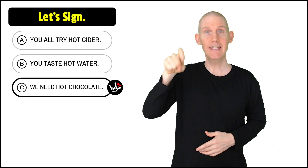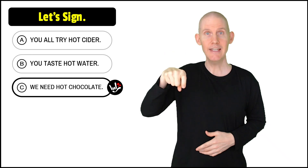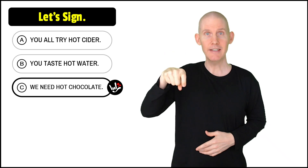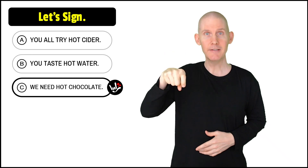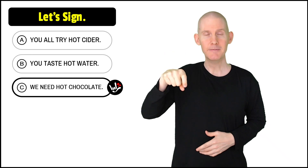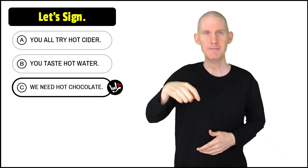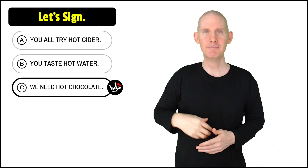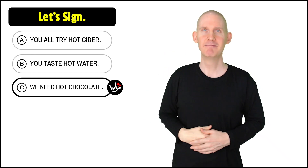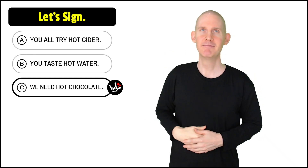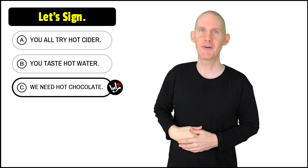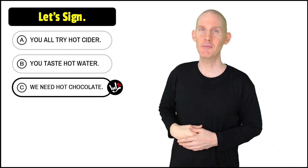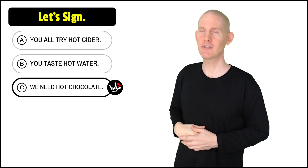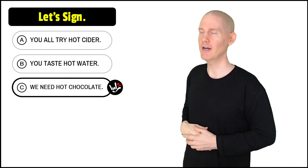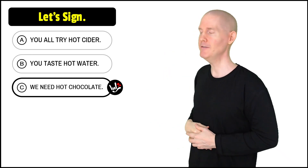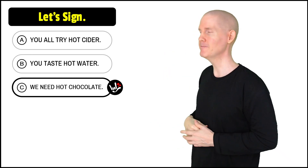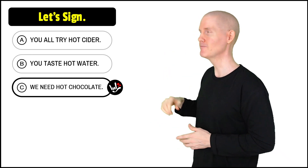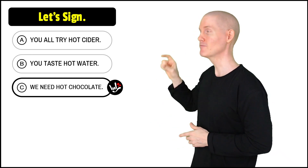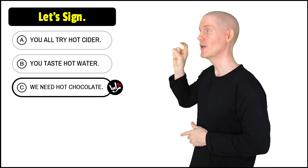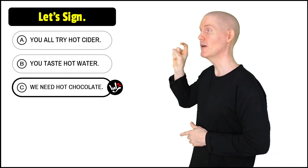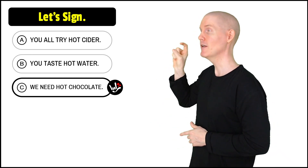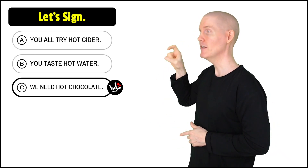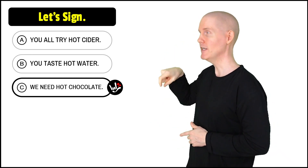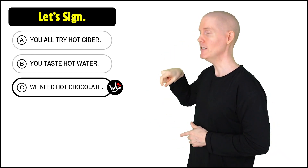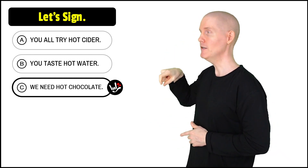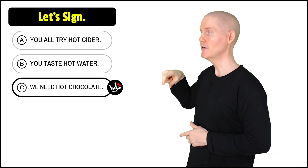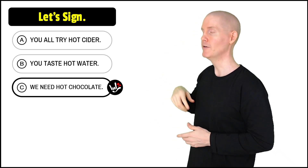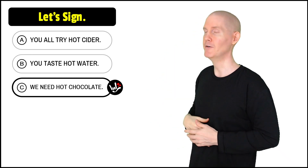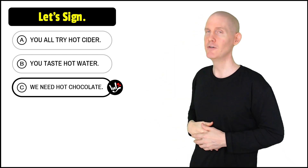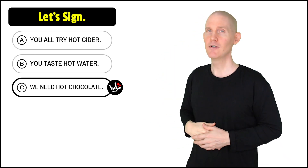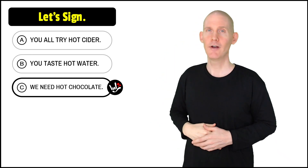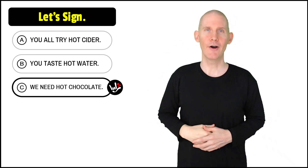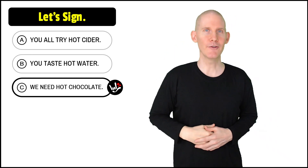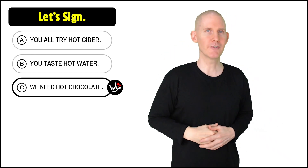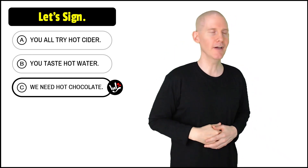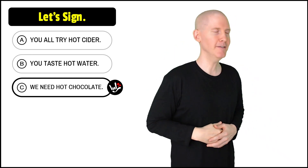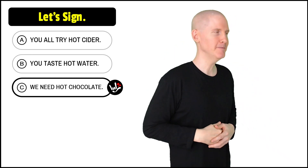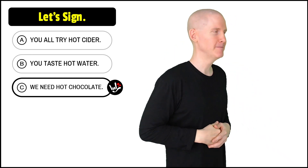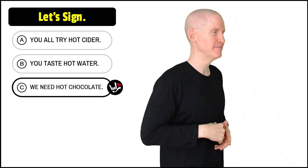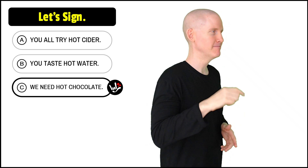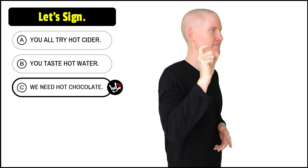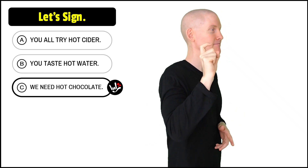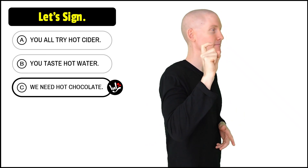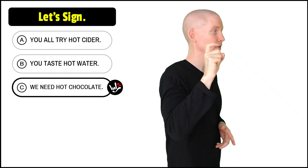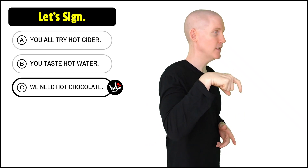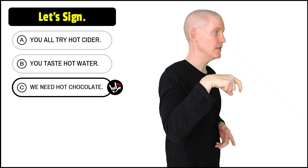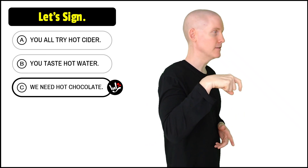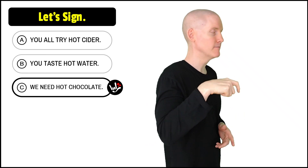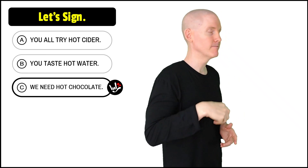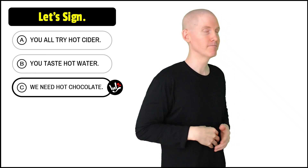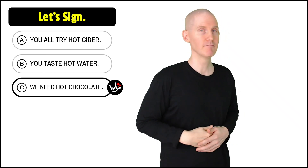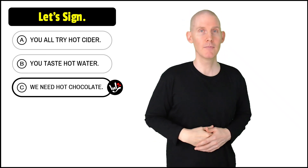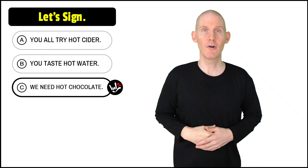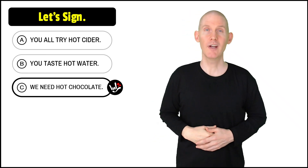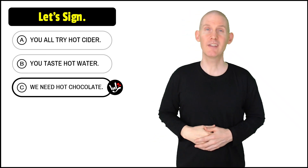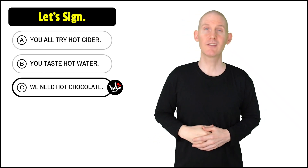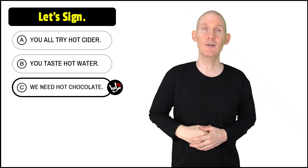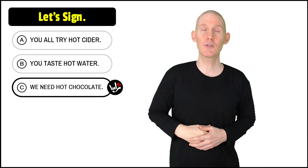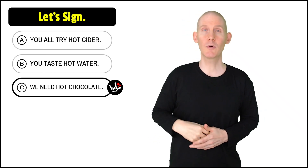Need. From the side, need. Other side, need. All right, this also works